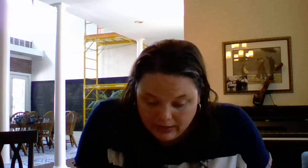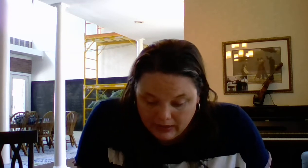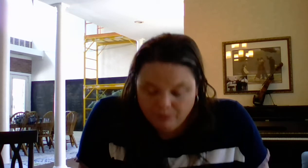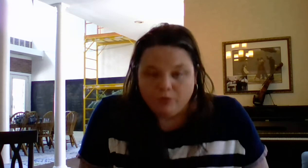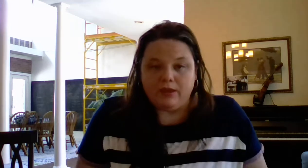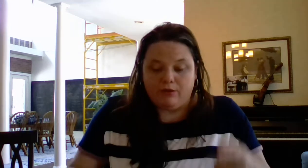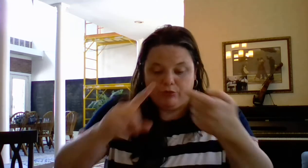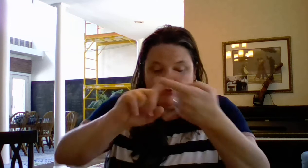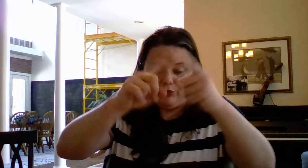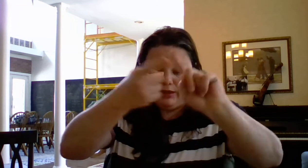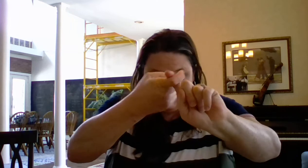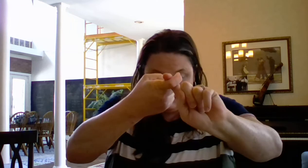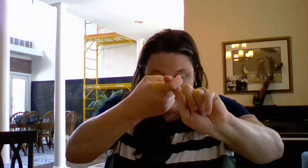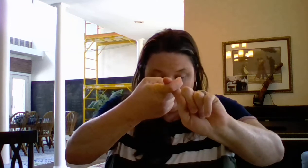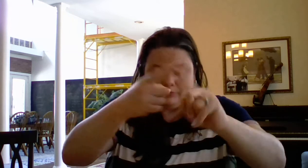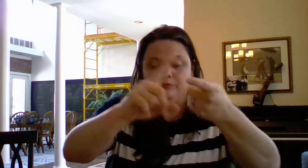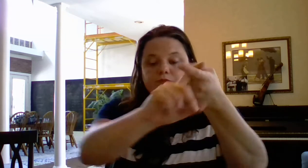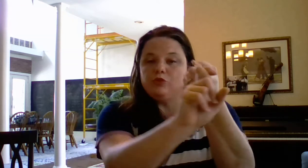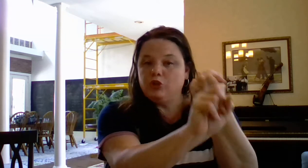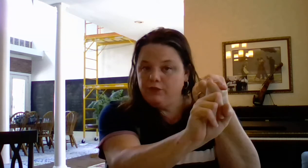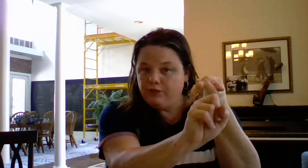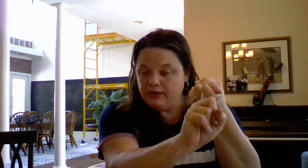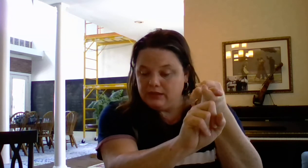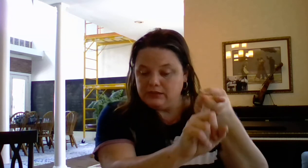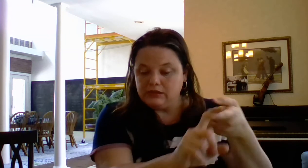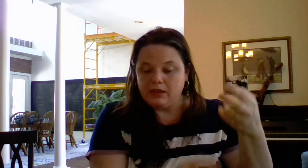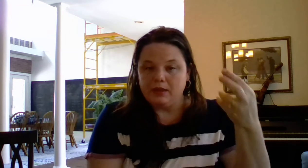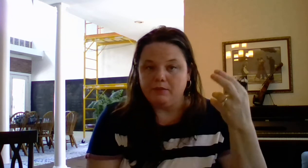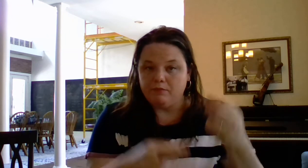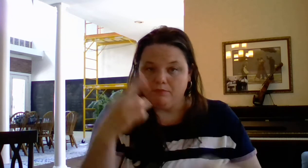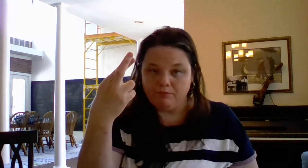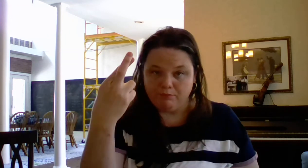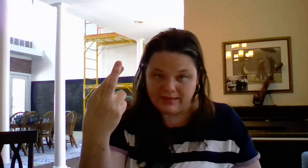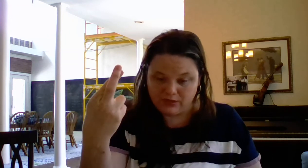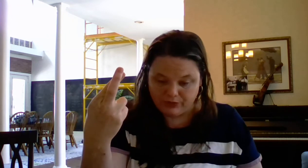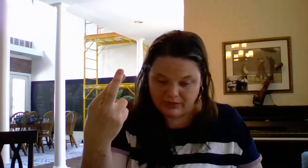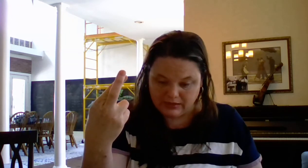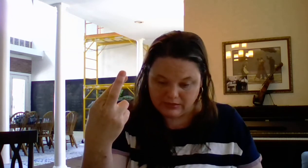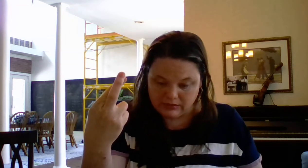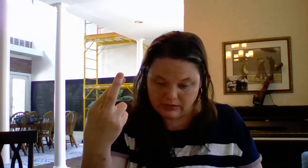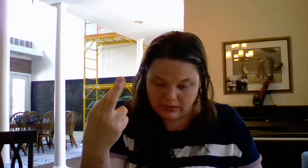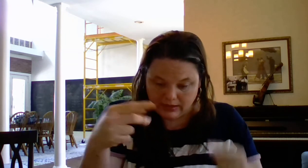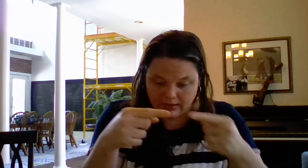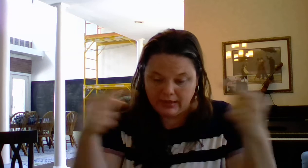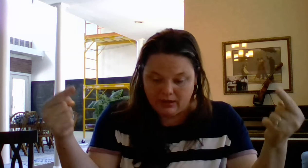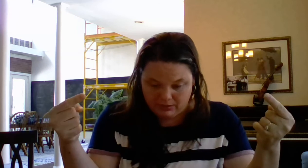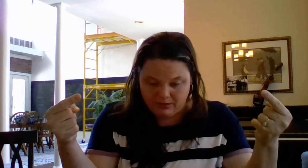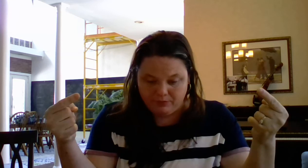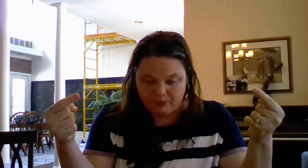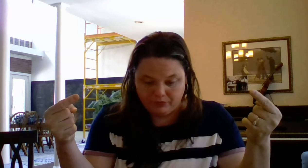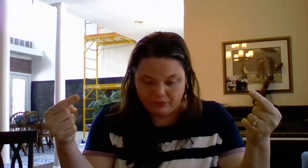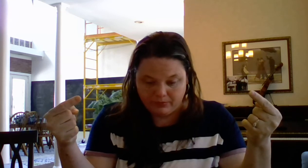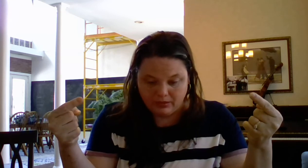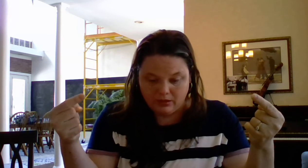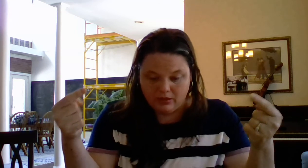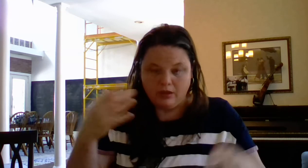Okay, we have friend, good friend, best friend, and enemy. We